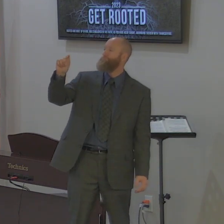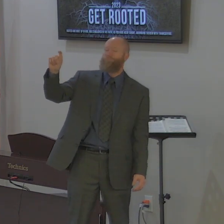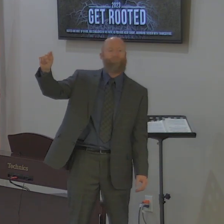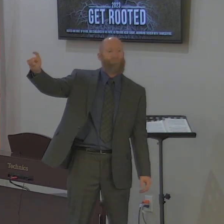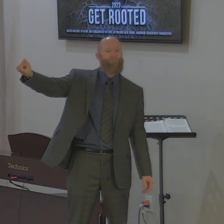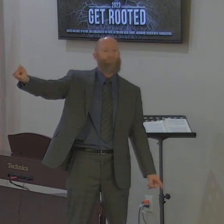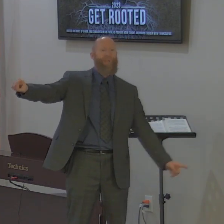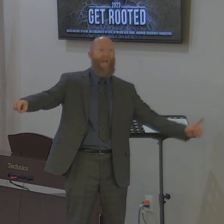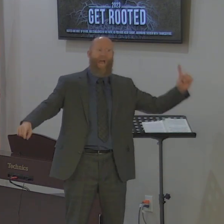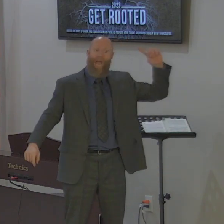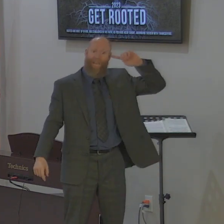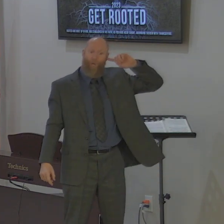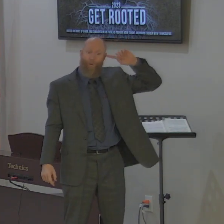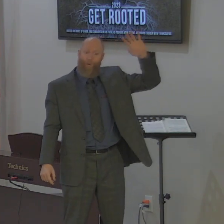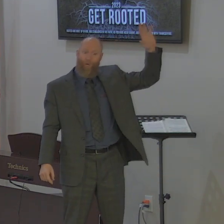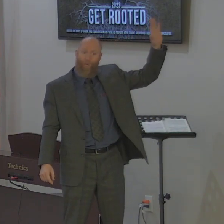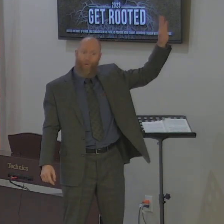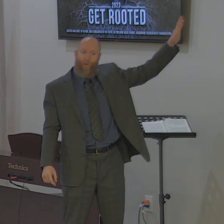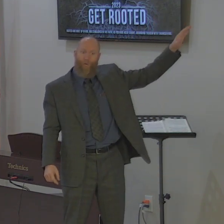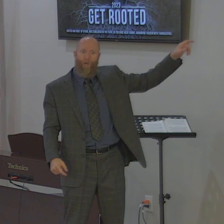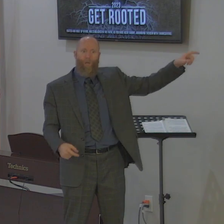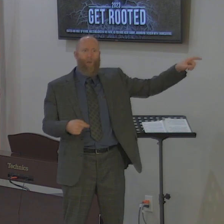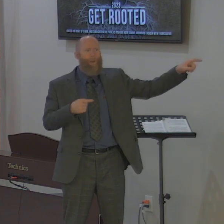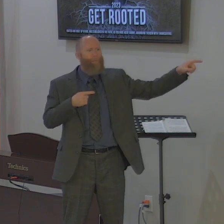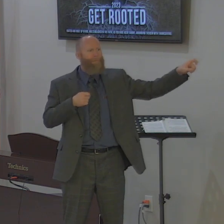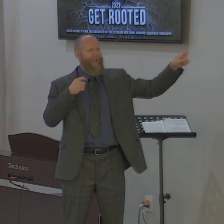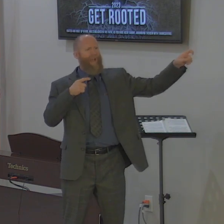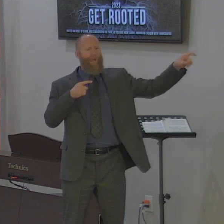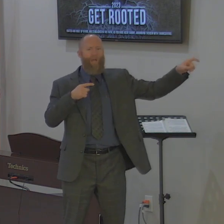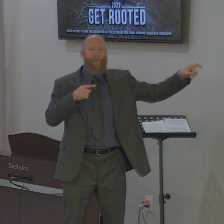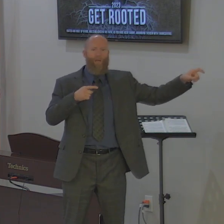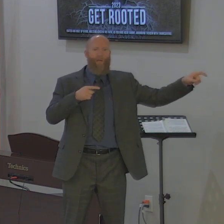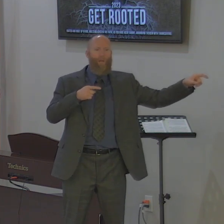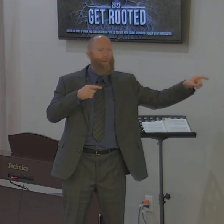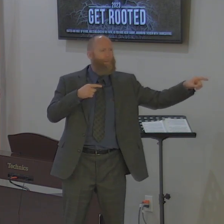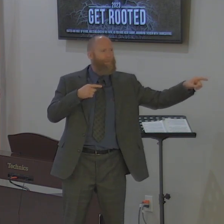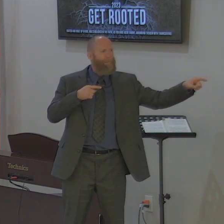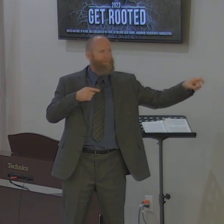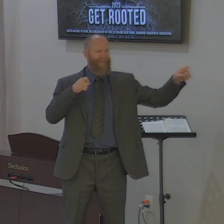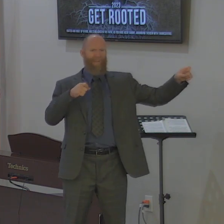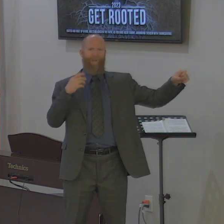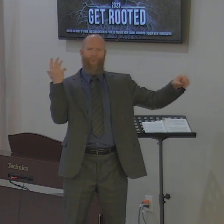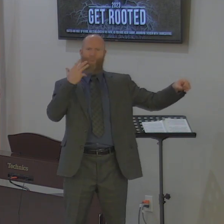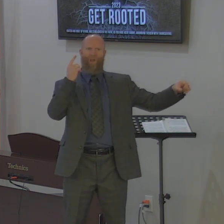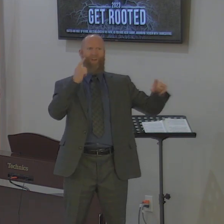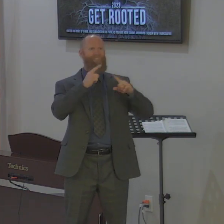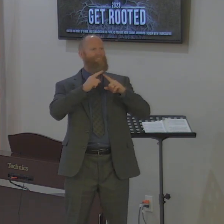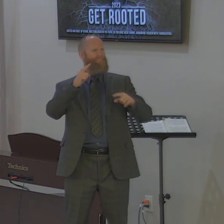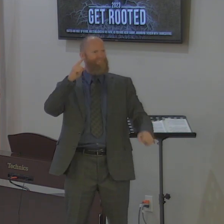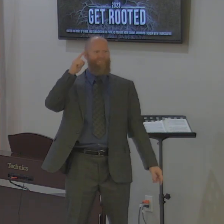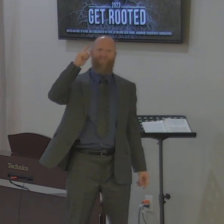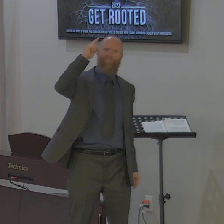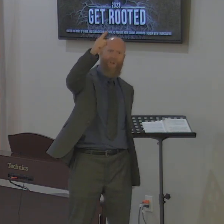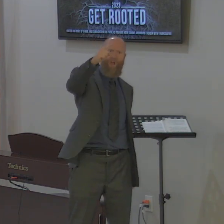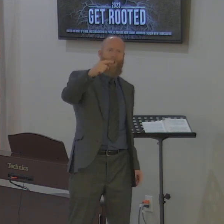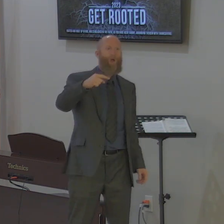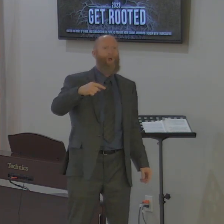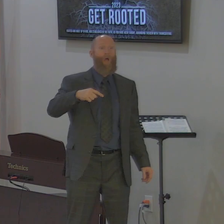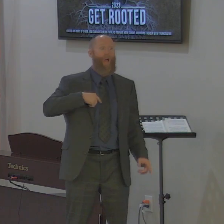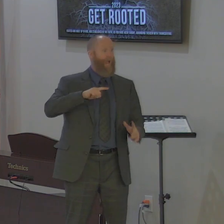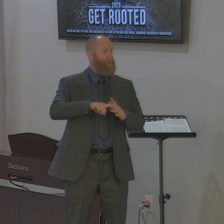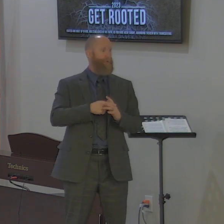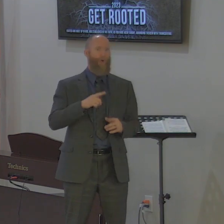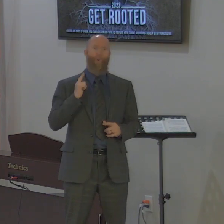I hear off in the distance, bang, and then one more, bang. And so I started to run towards where I heard the gunshots come